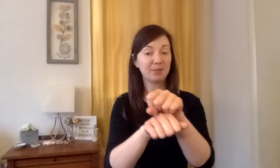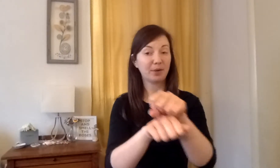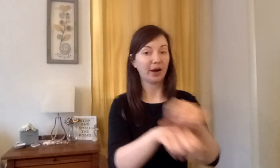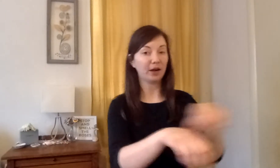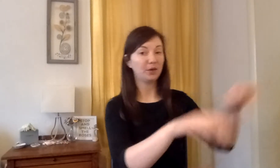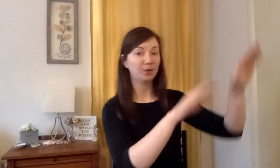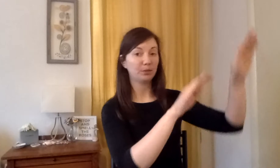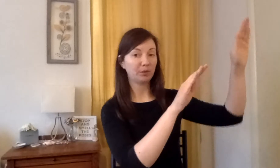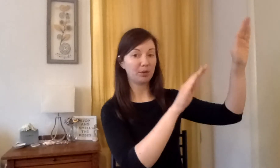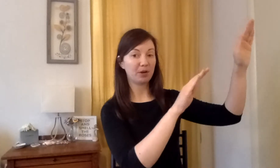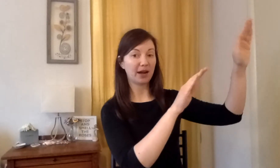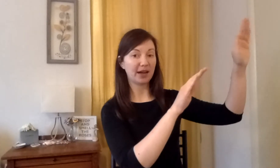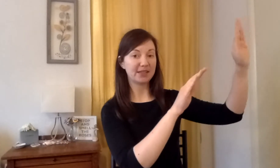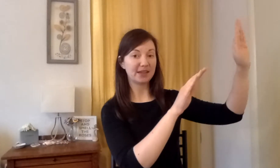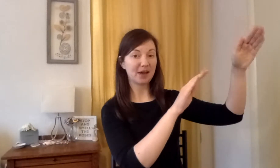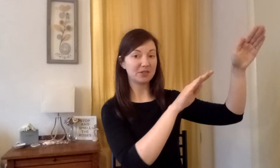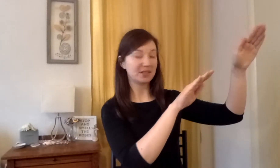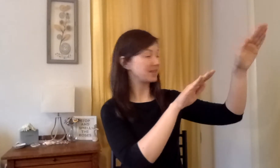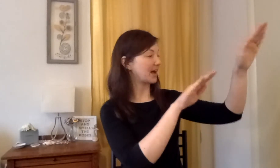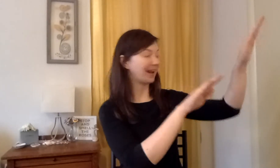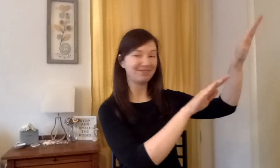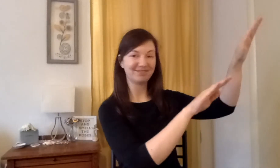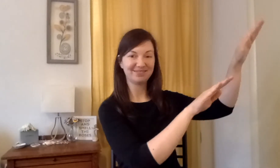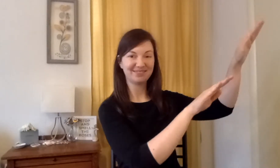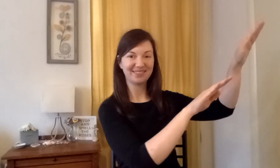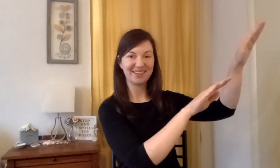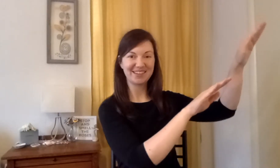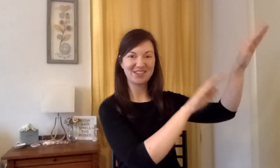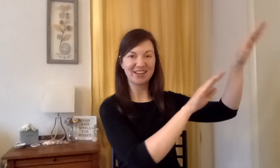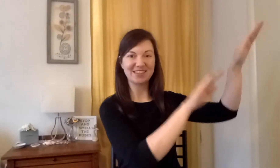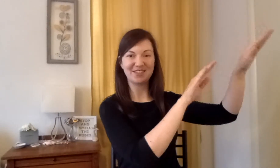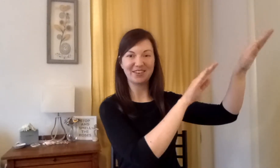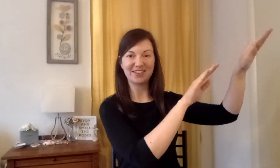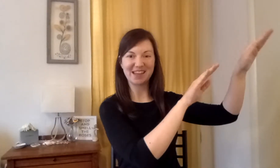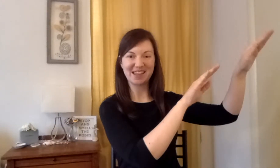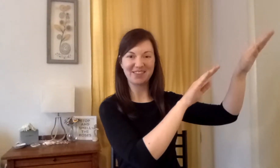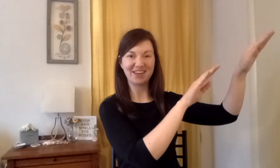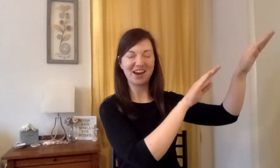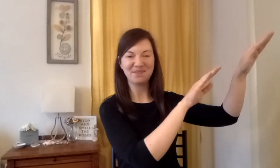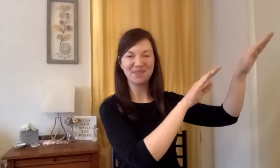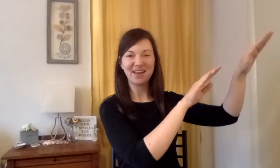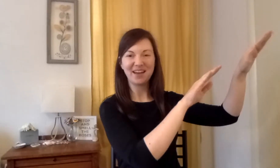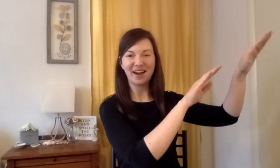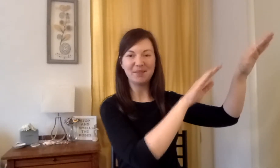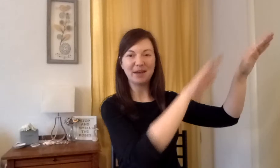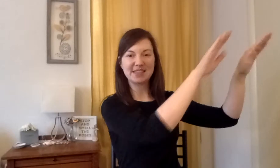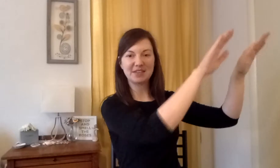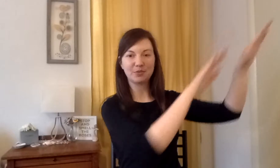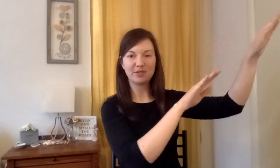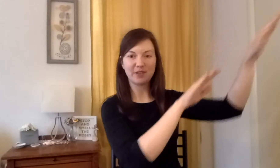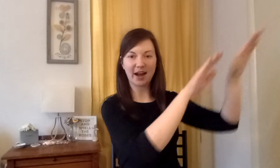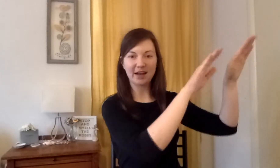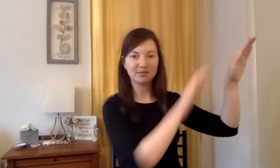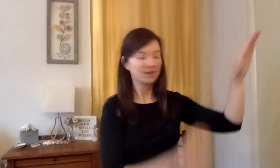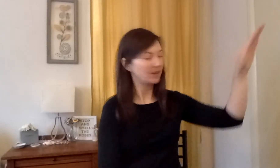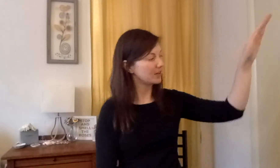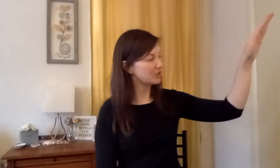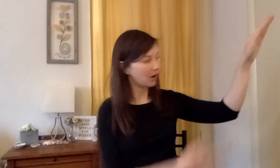part where we put our hands out to the side, trying to see what it looks like in the video, as if we've got a